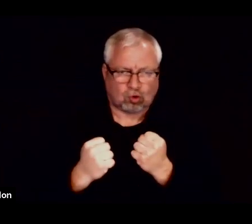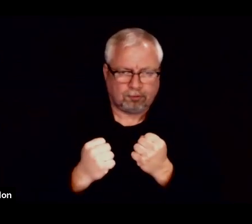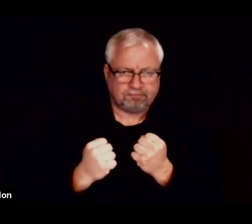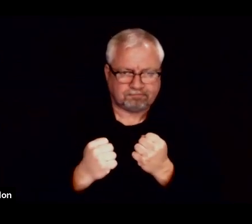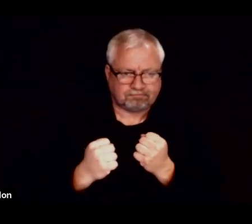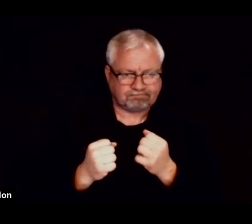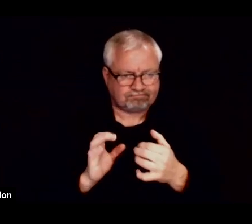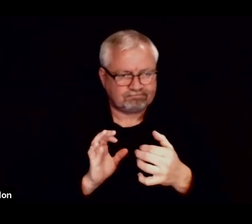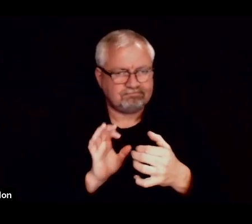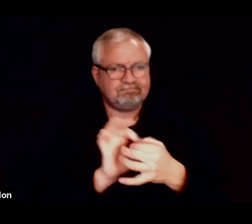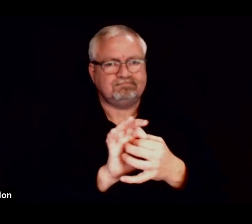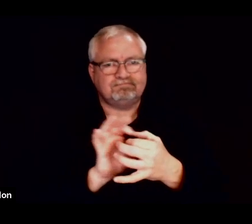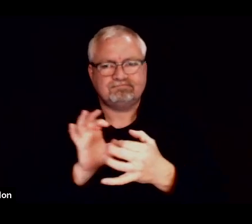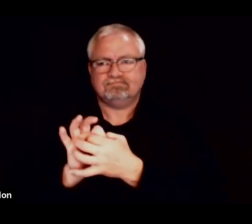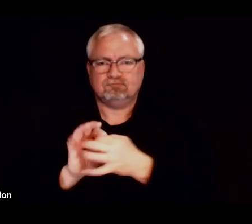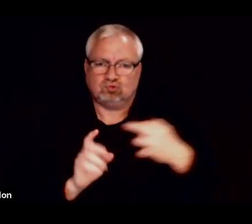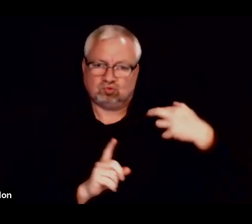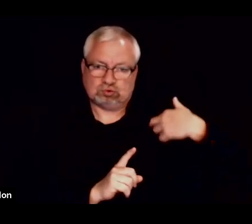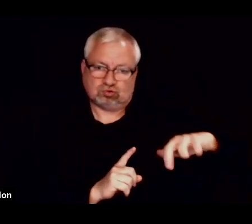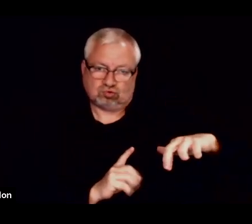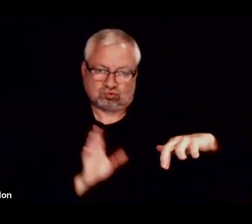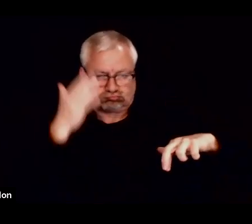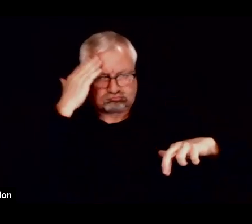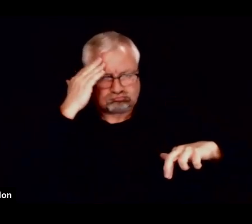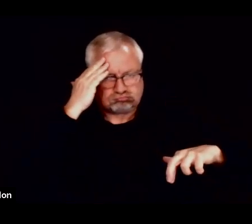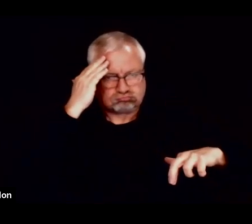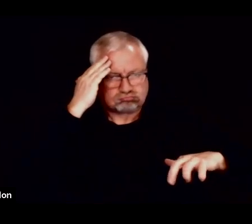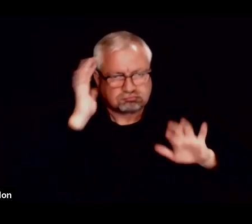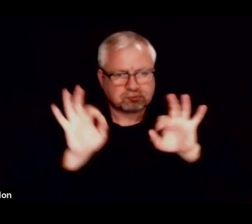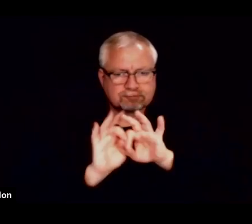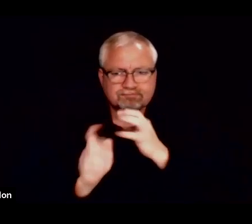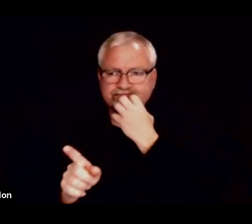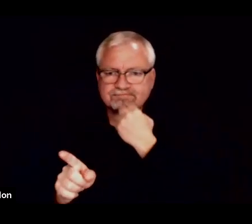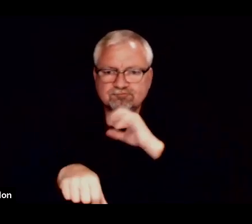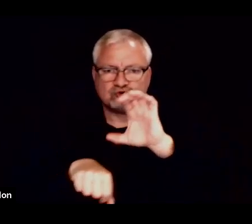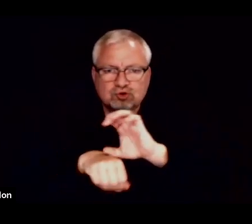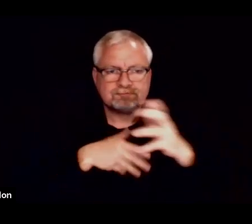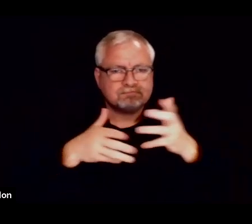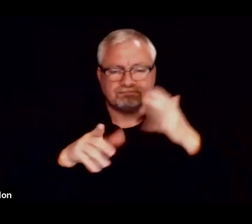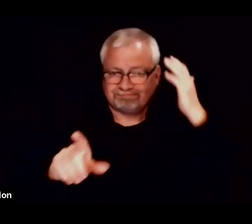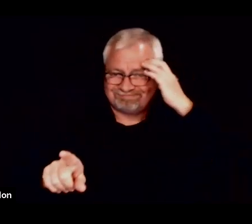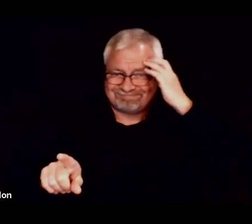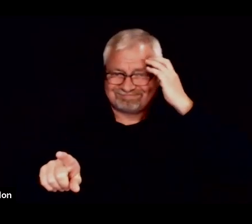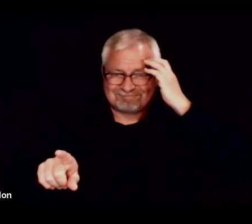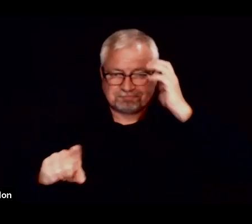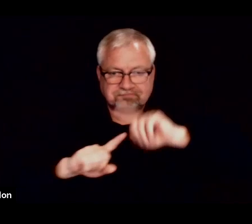communities, and you know, on so many levels, we're